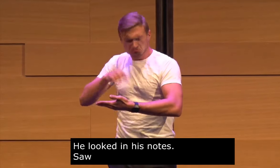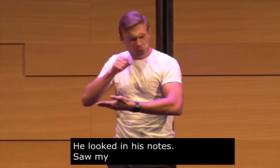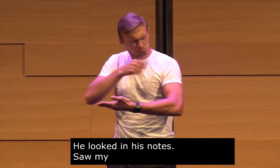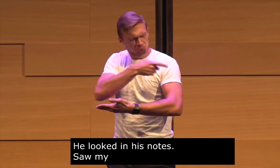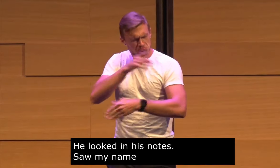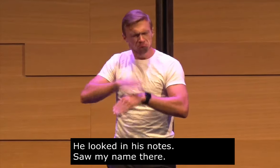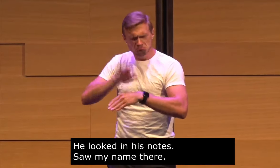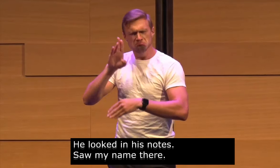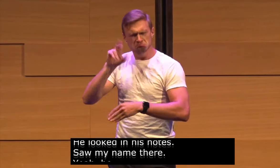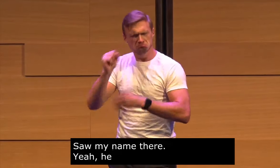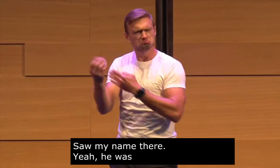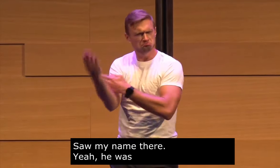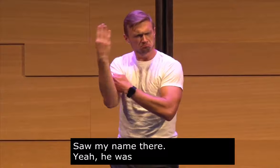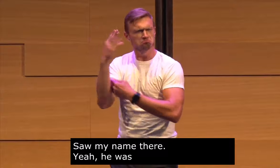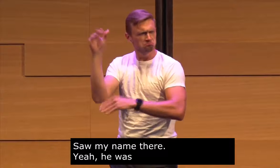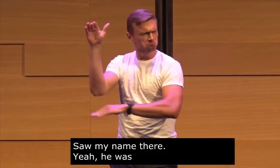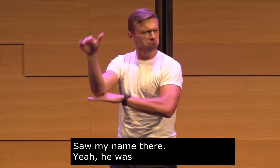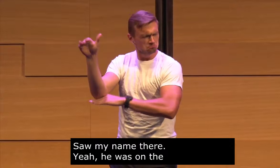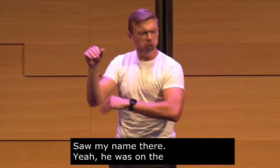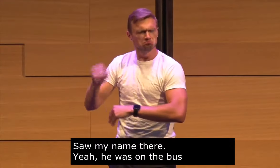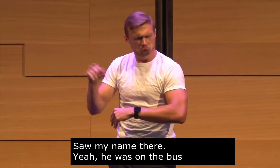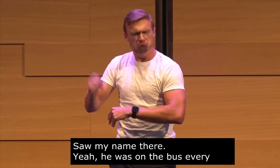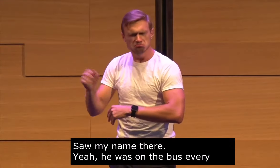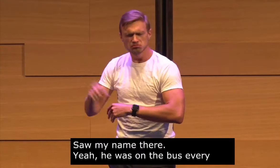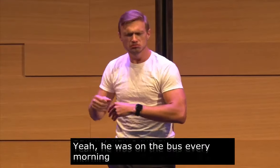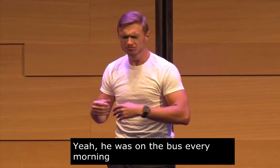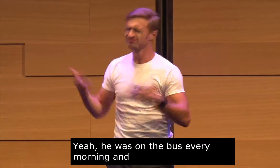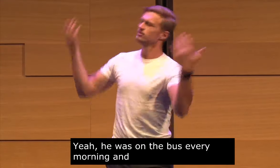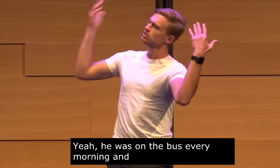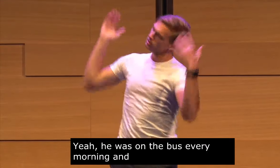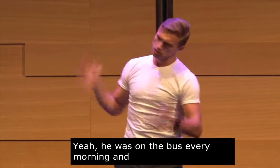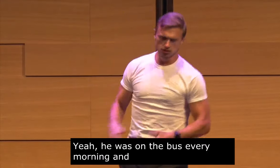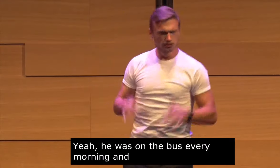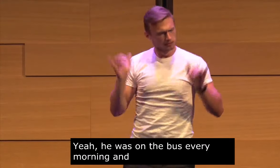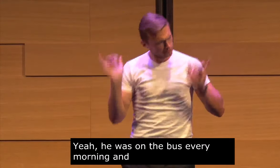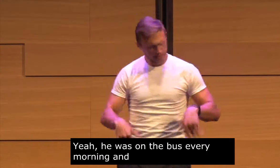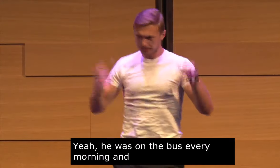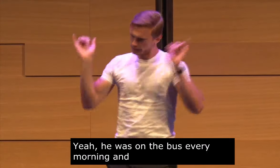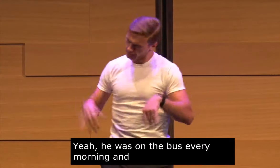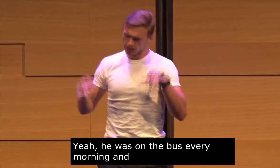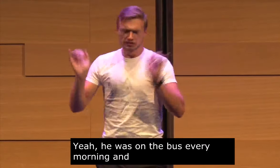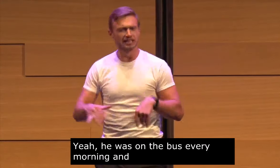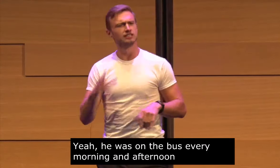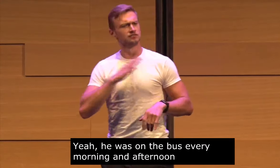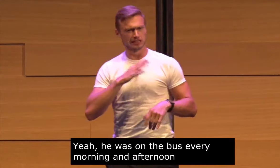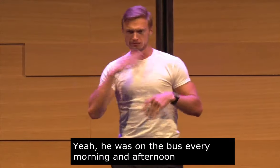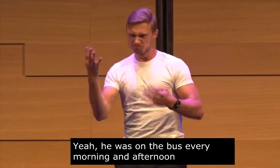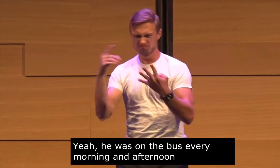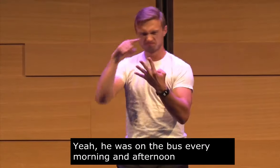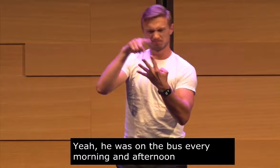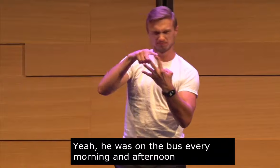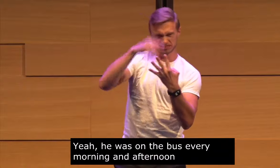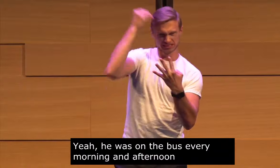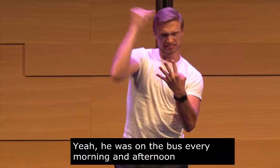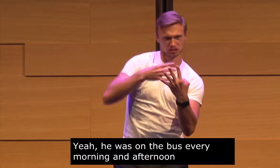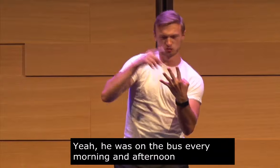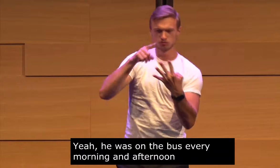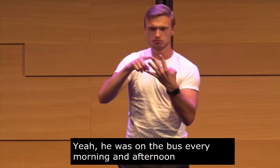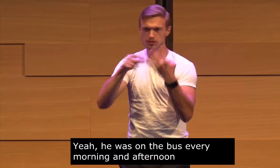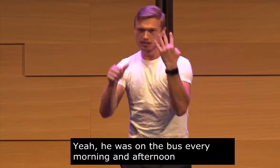saw my name there. Yeah, he was on the bus this every morning and afternoon. Exactly, okay, so